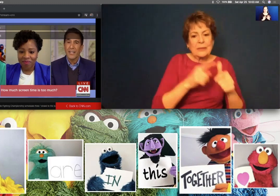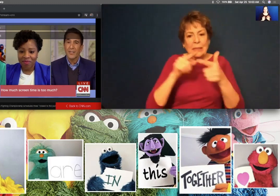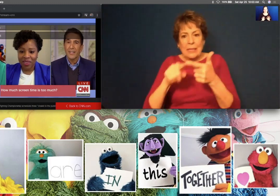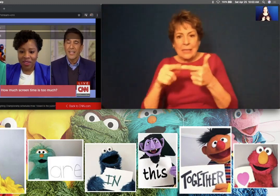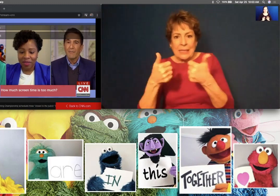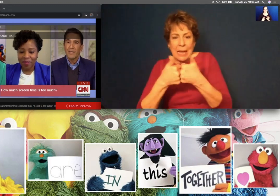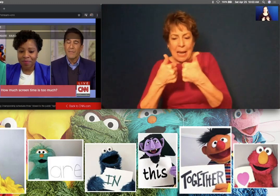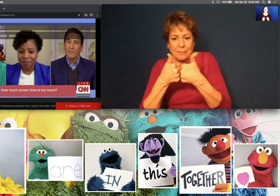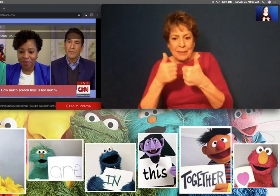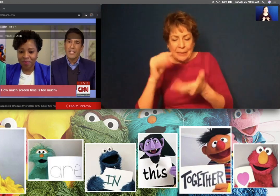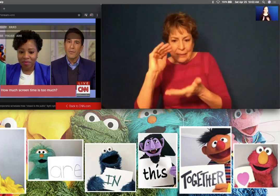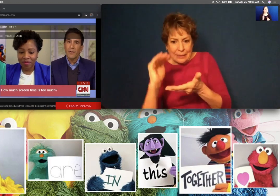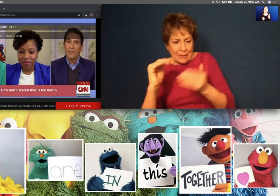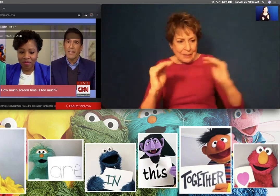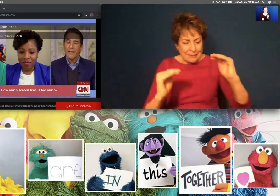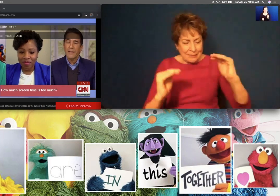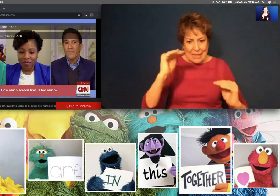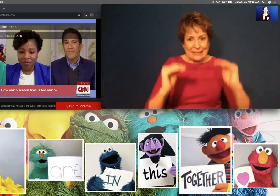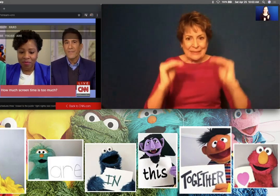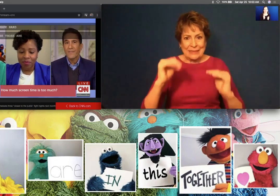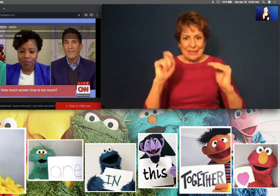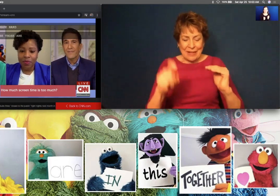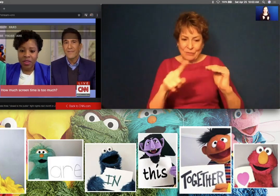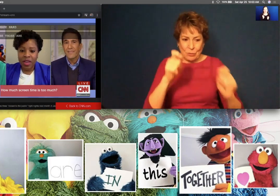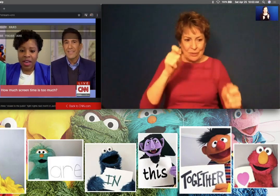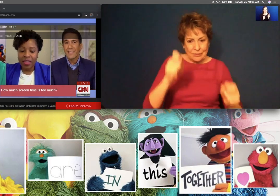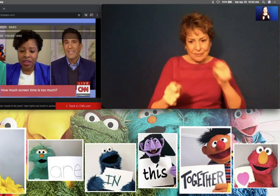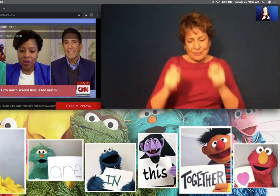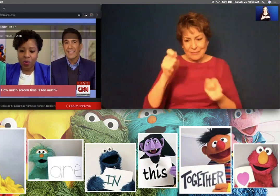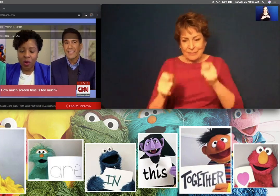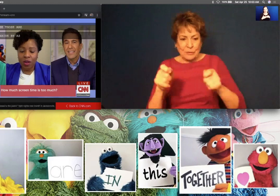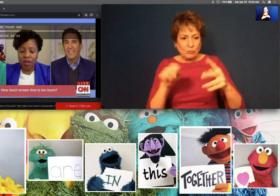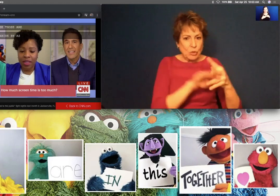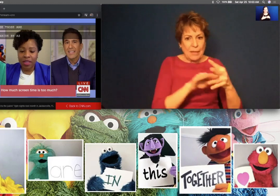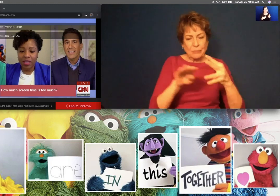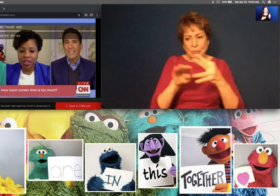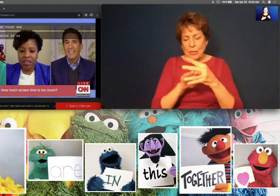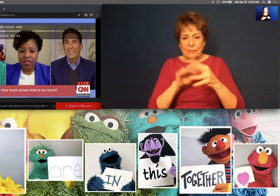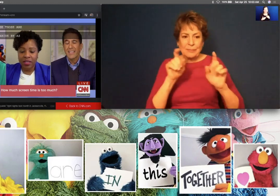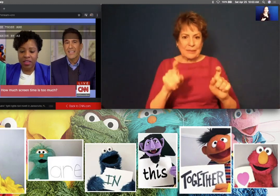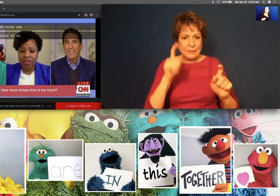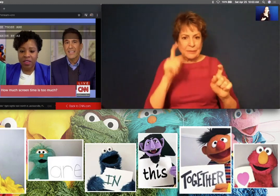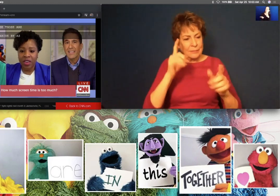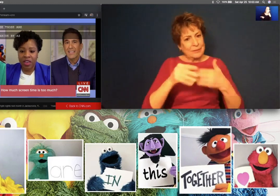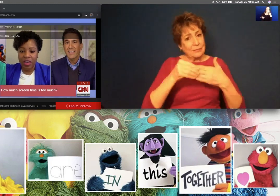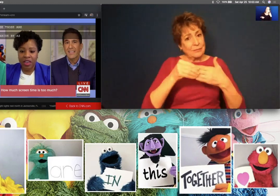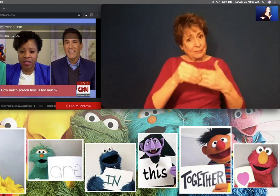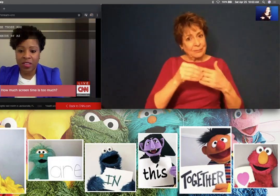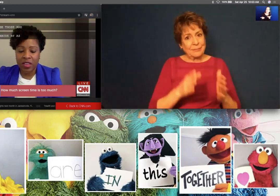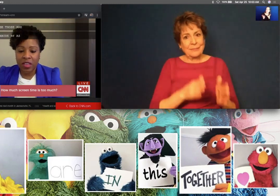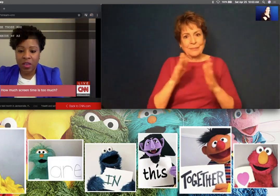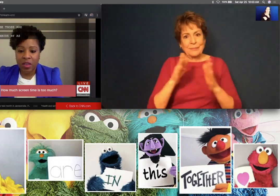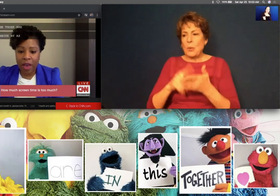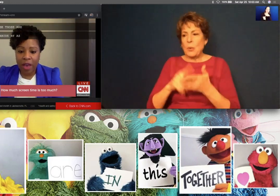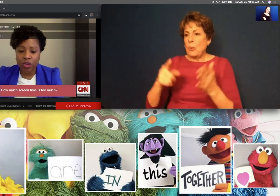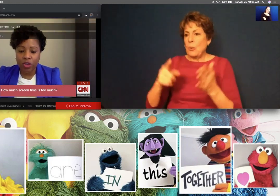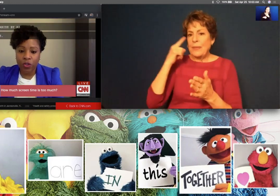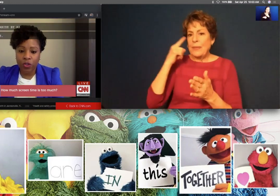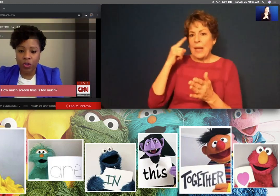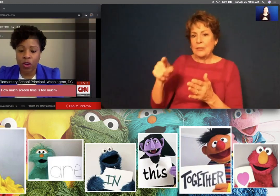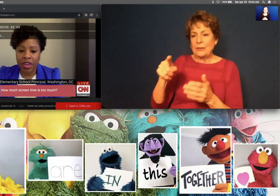abide by as this environment continues to change. But Ms. Riggins, what do you think? I think